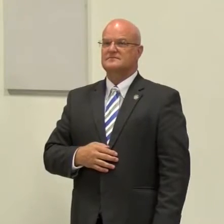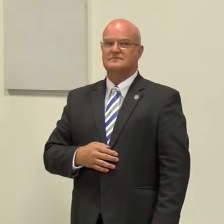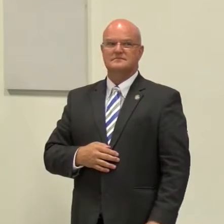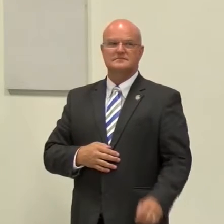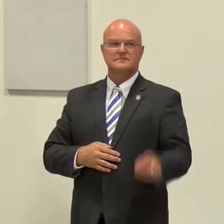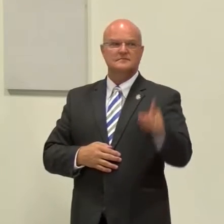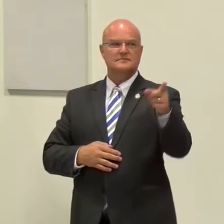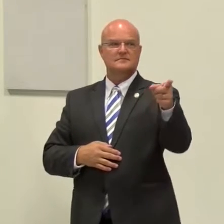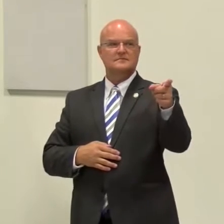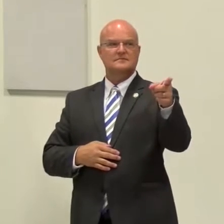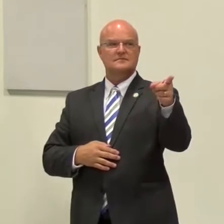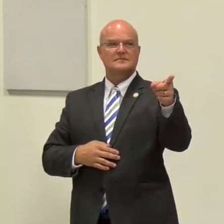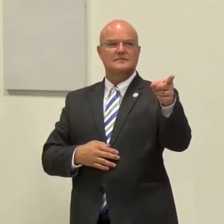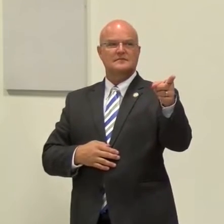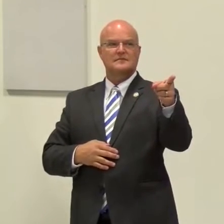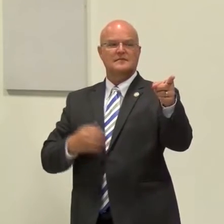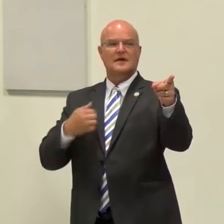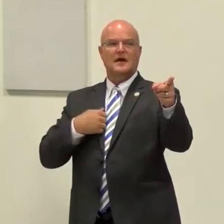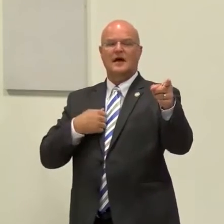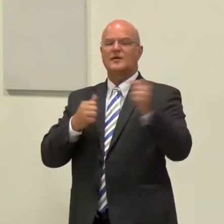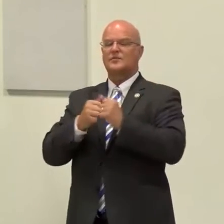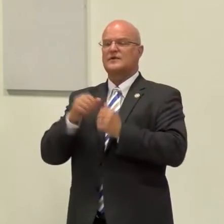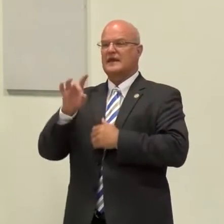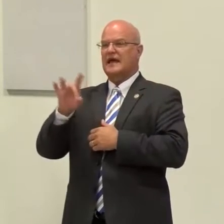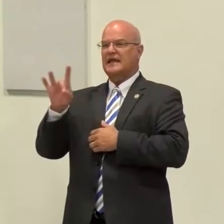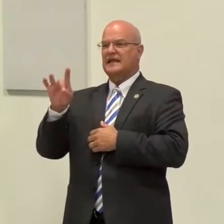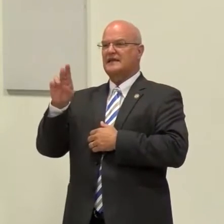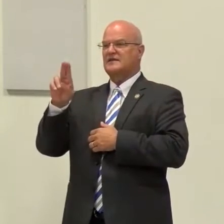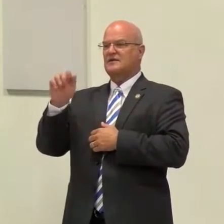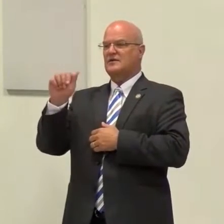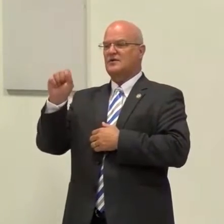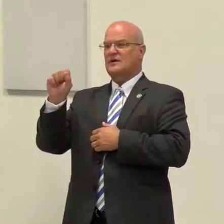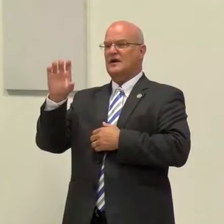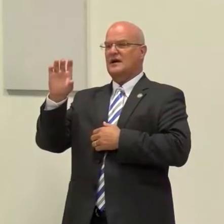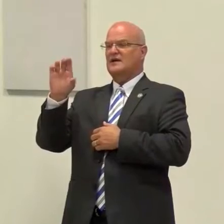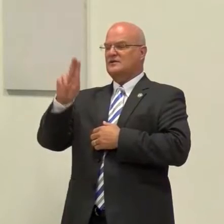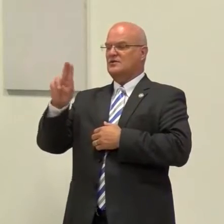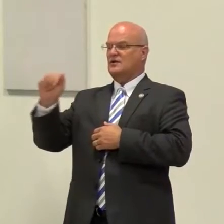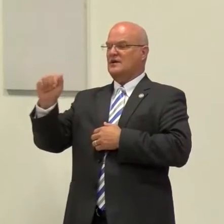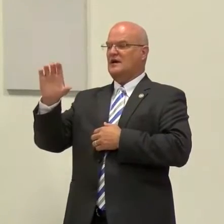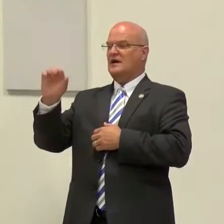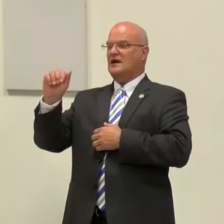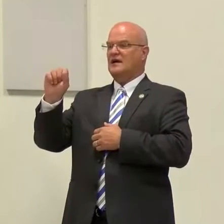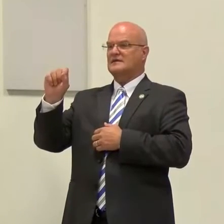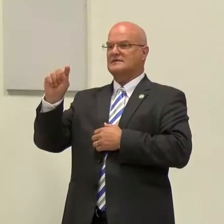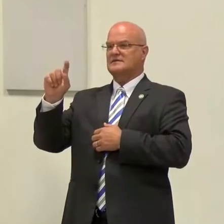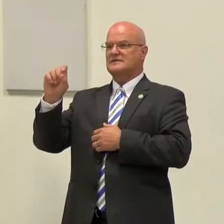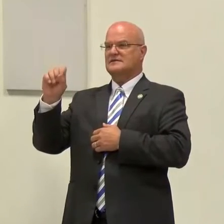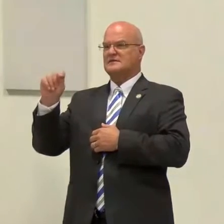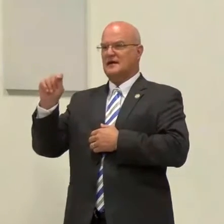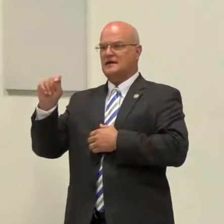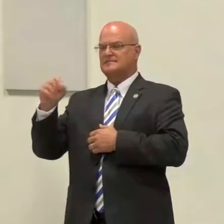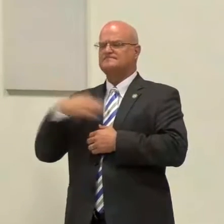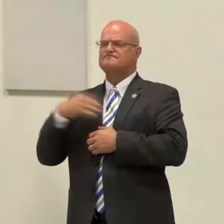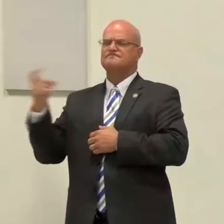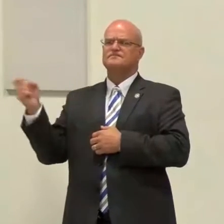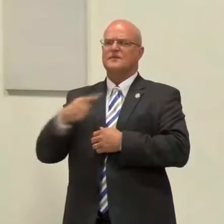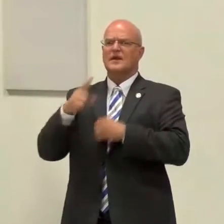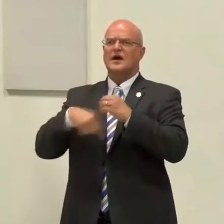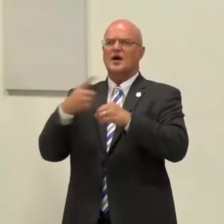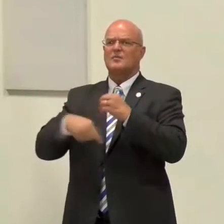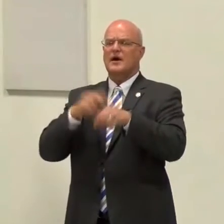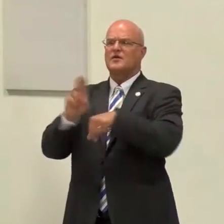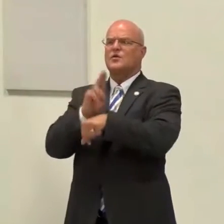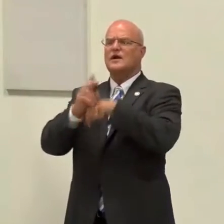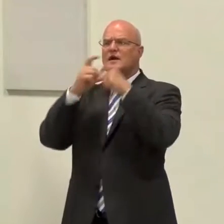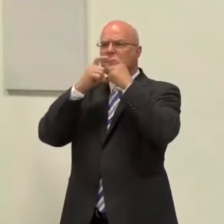Governor Hutchinson, Lauren Hinton with Ed 88 Radio here at UA Cossatot. Welcome y'all. My question is concerning the